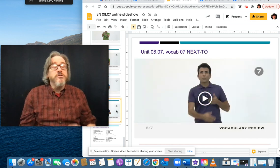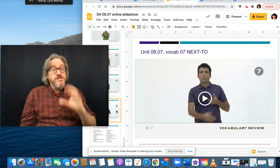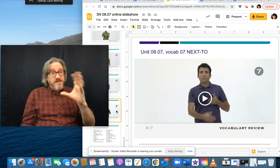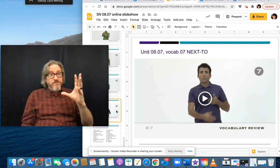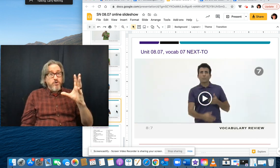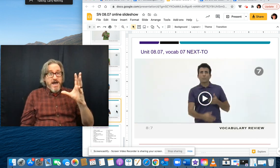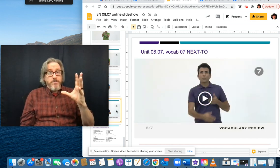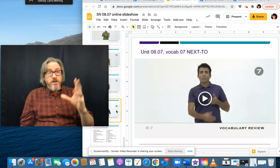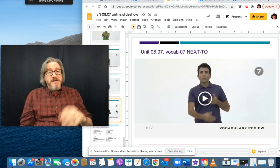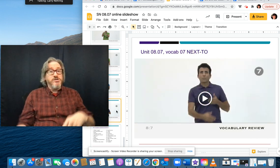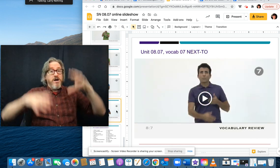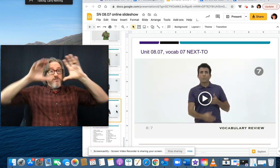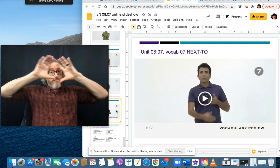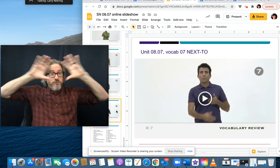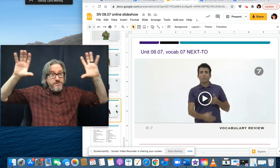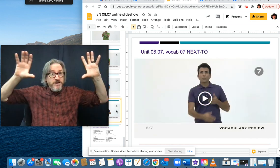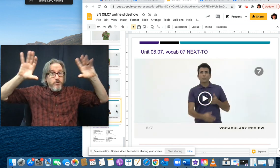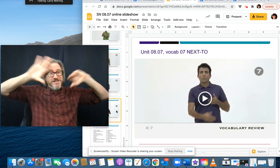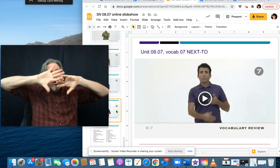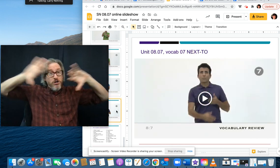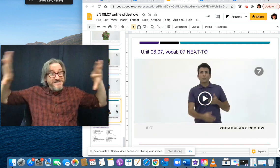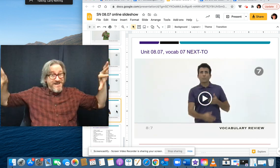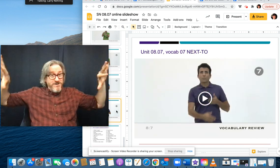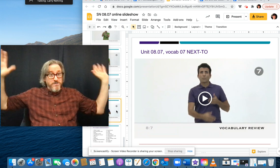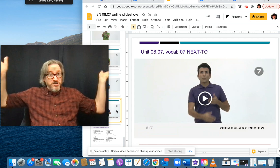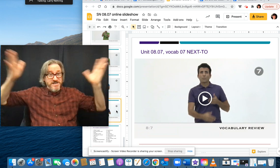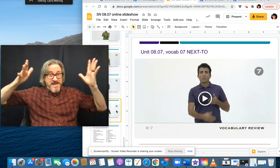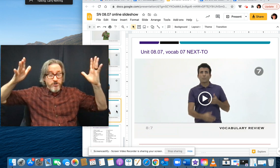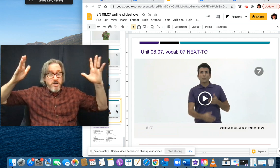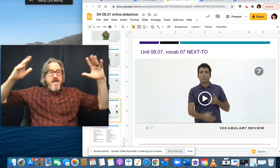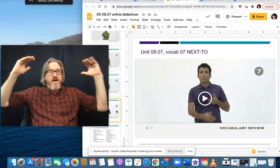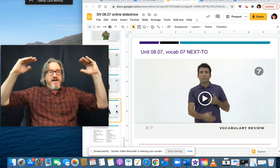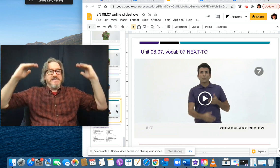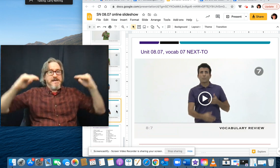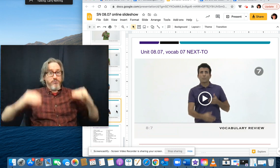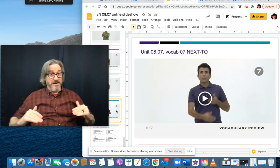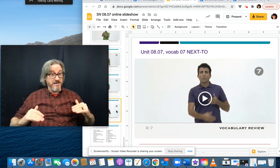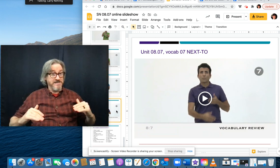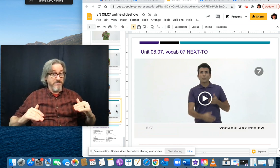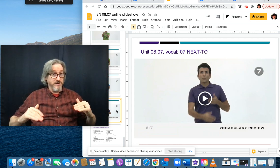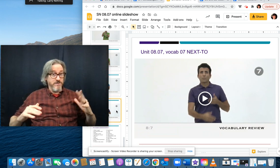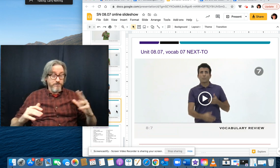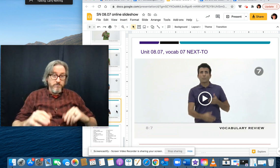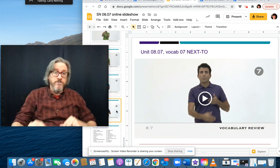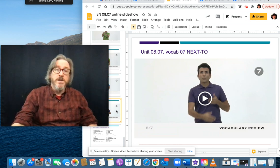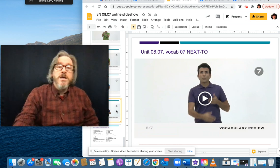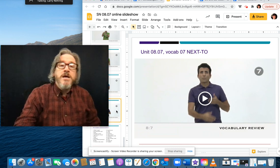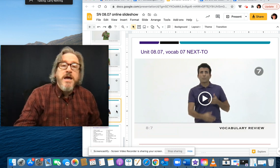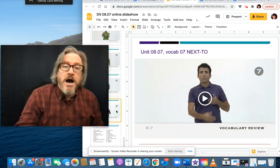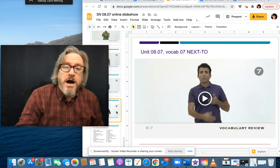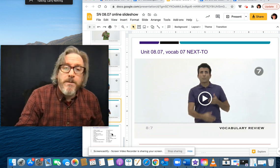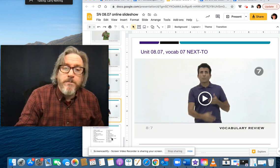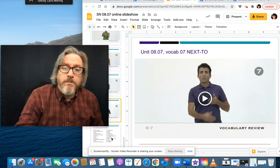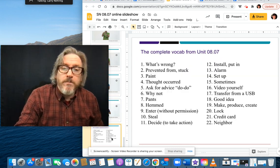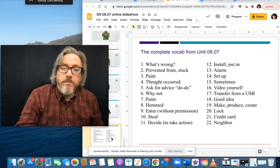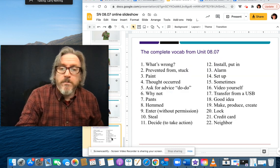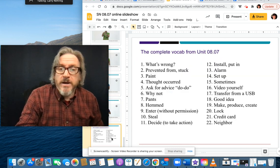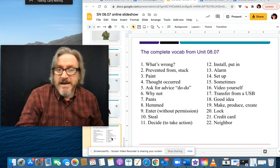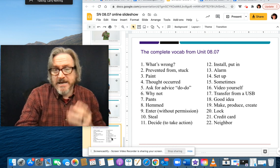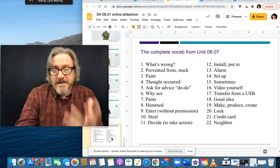7. There's 7 vocab. So the first video is all 7 of them just together, and then I separated the 7 of them.